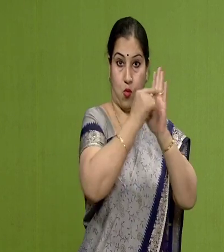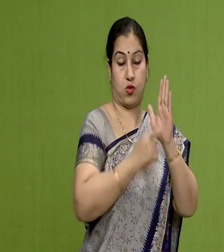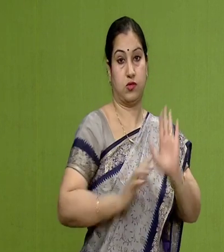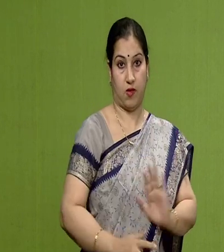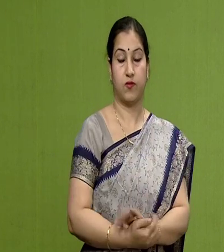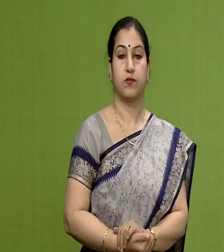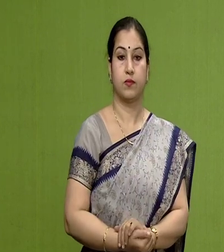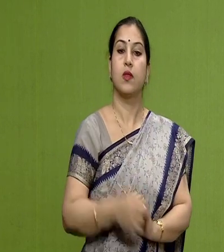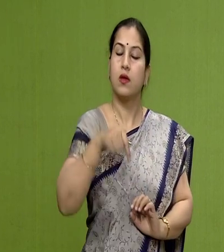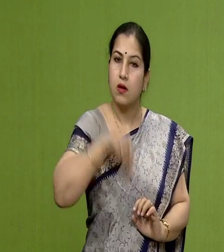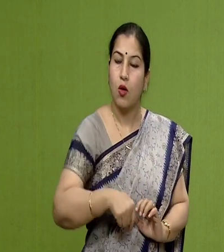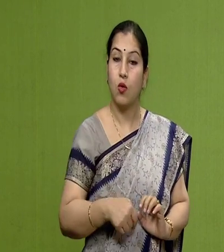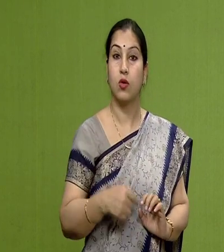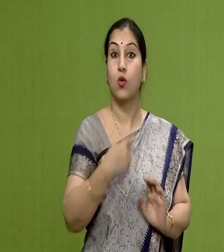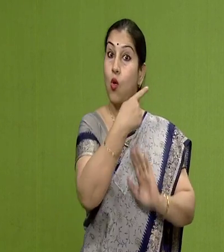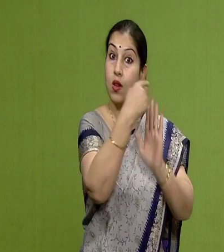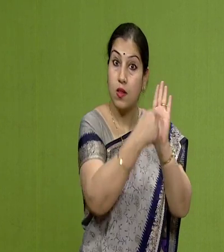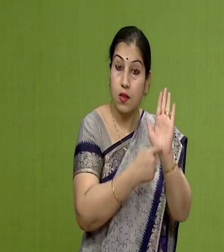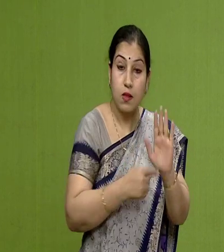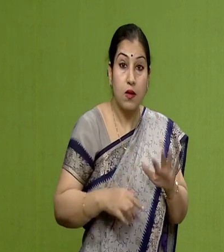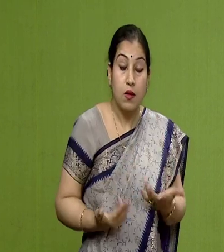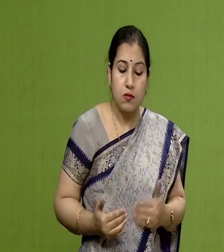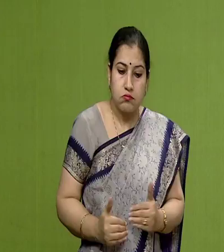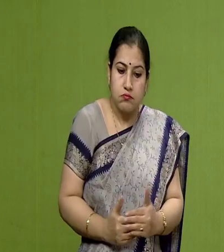Let's understand the term pregnancy.